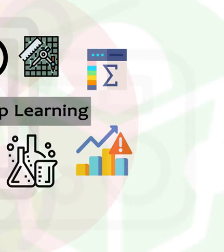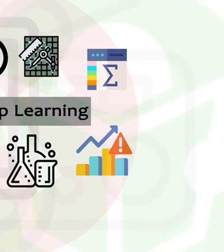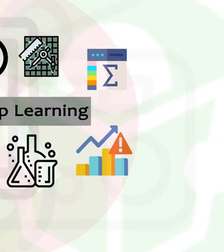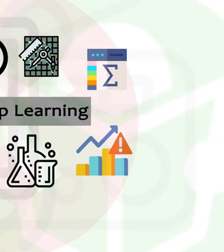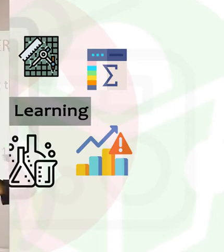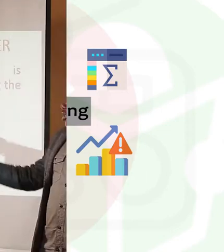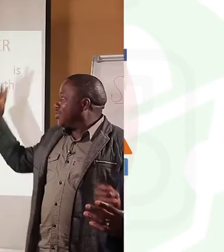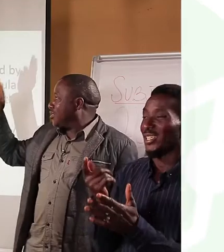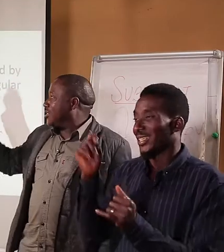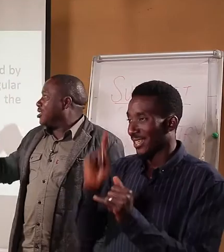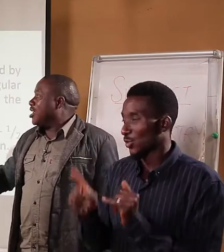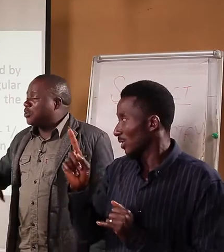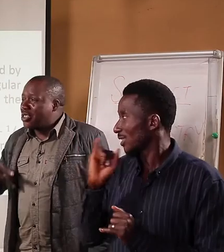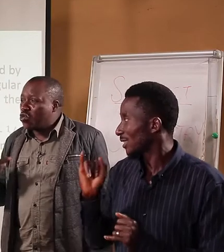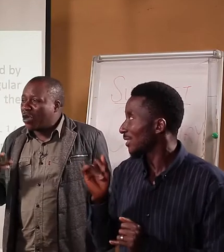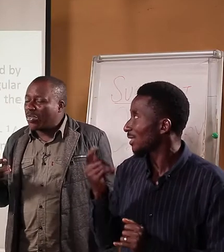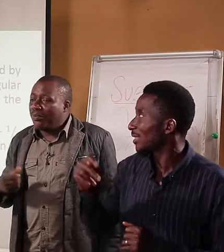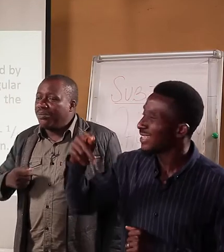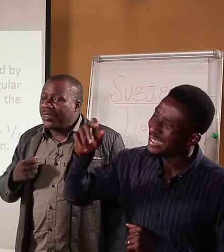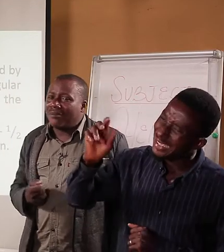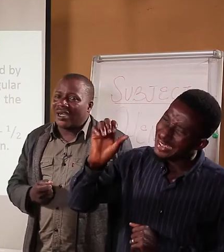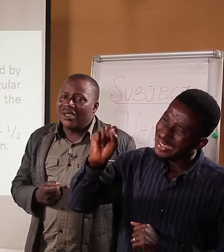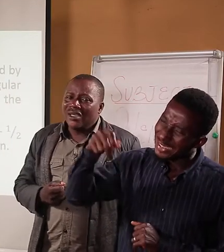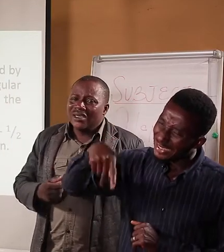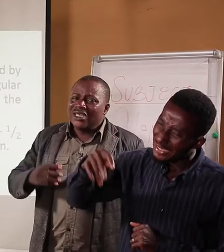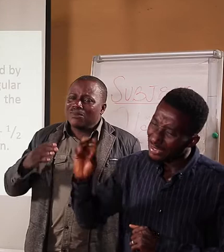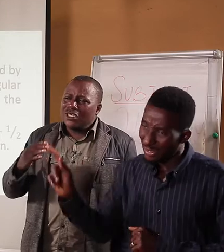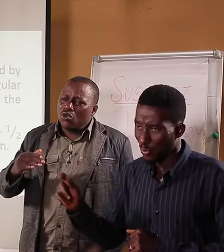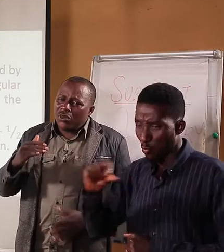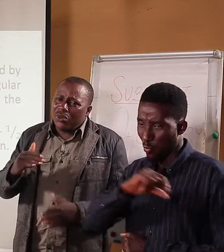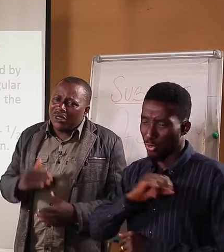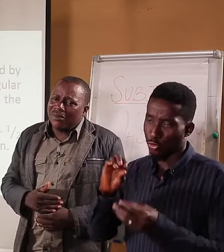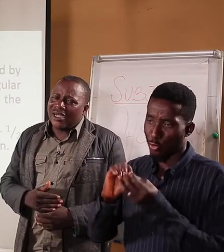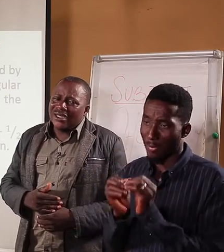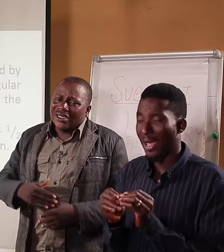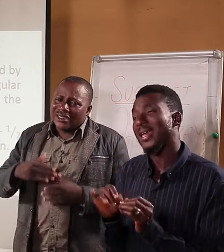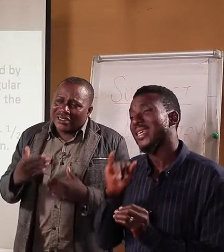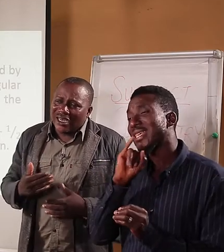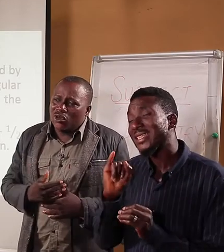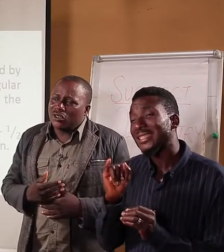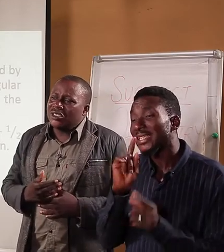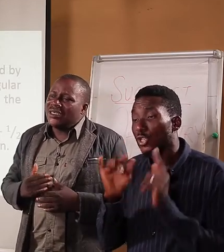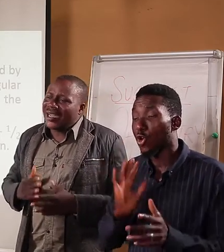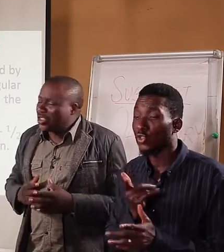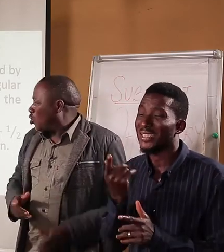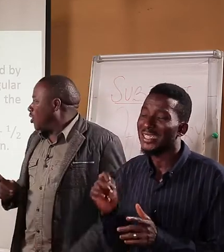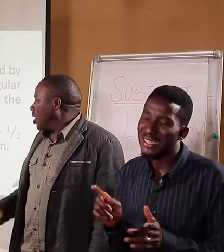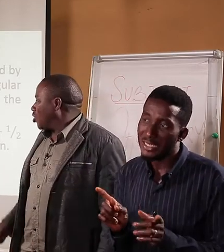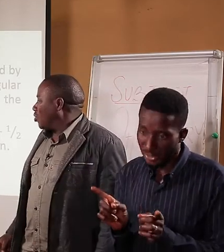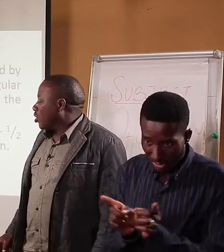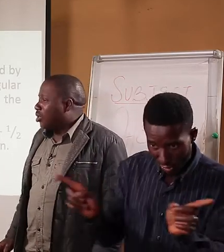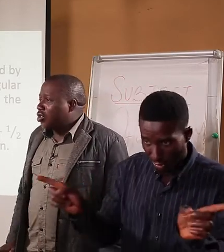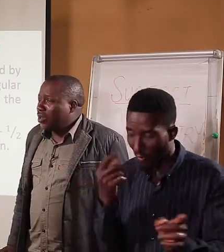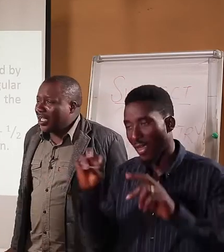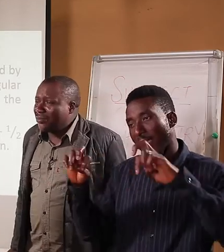The last but not the least is the spin quantum number. The spin quantum number is telling us the direction of the